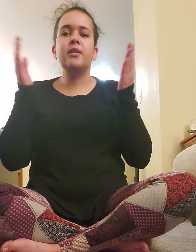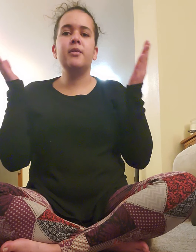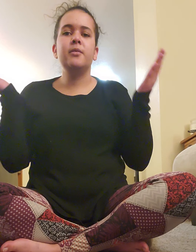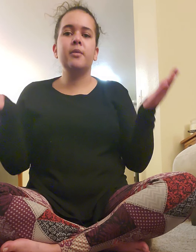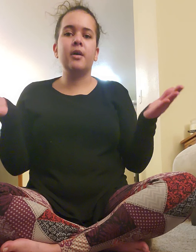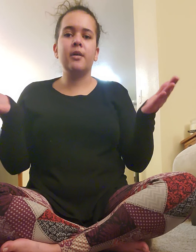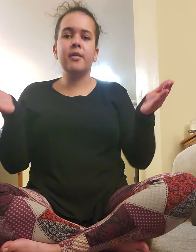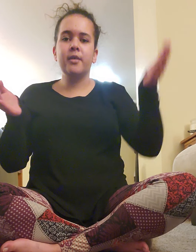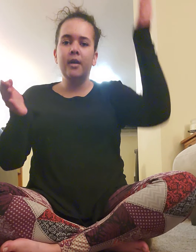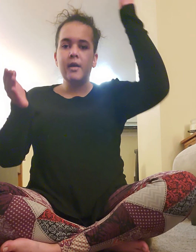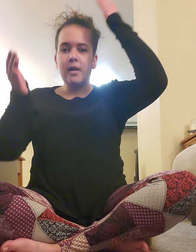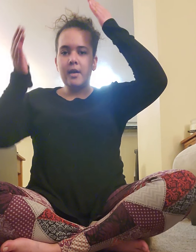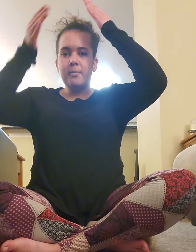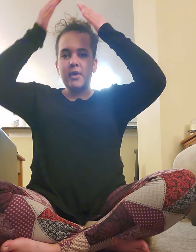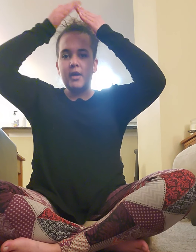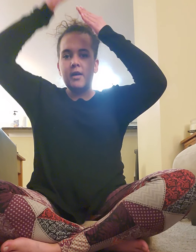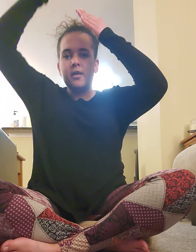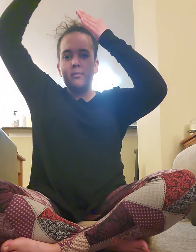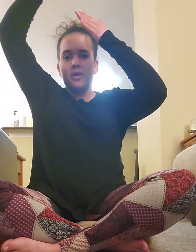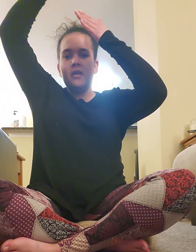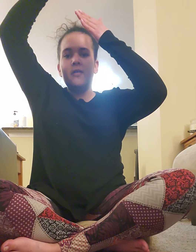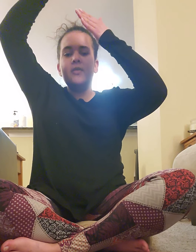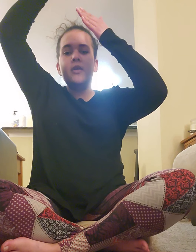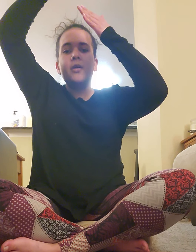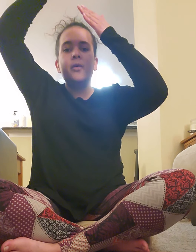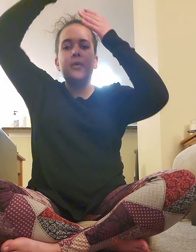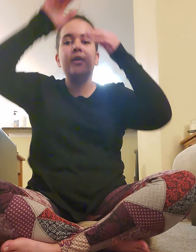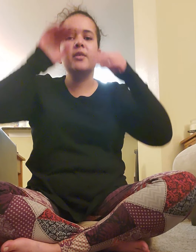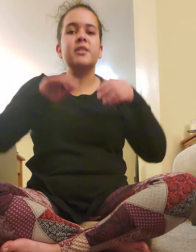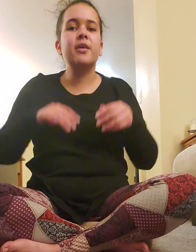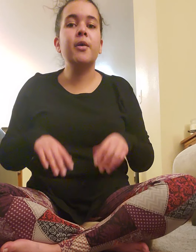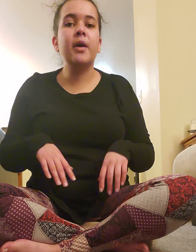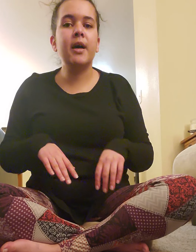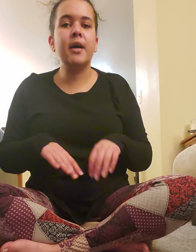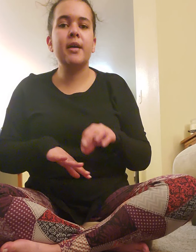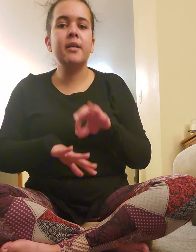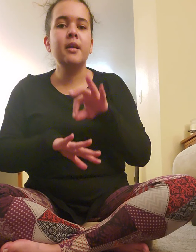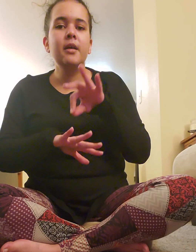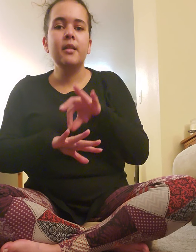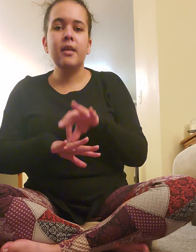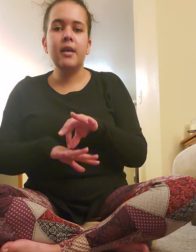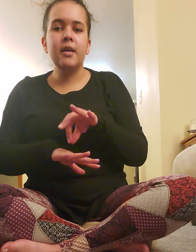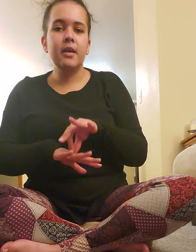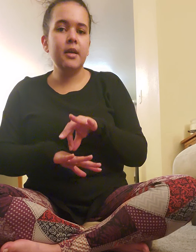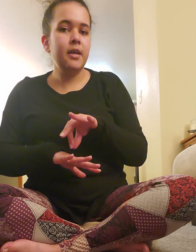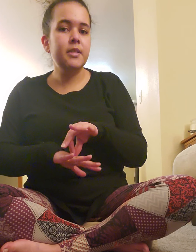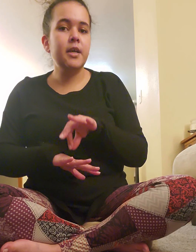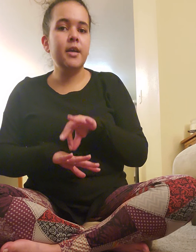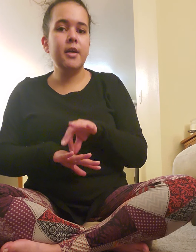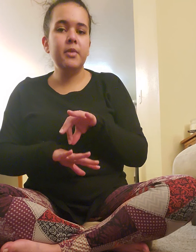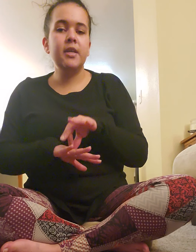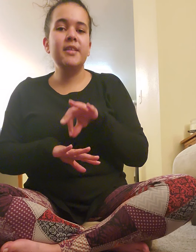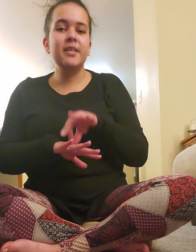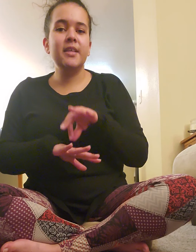you are. Up above the world so high, like a diamond in